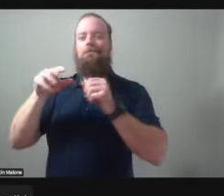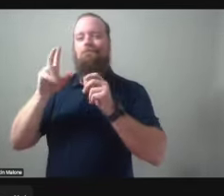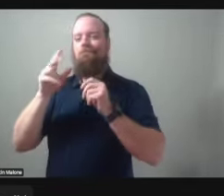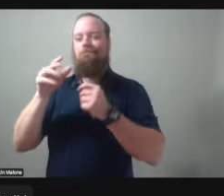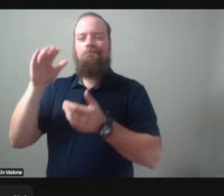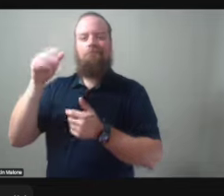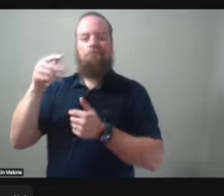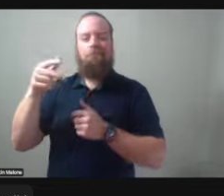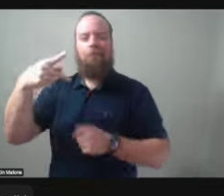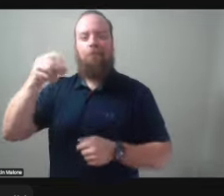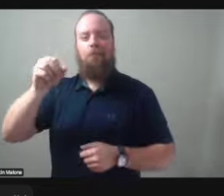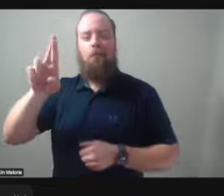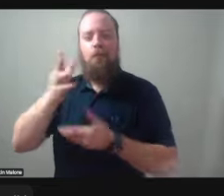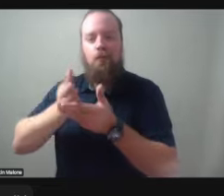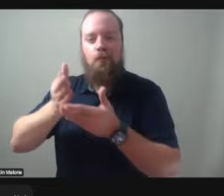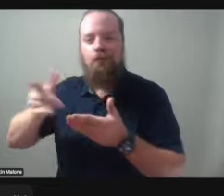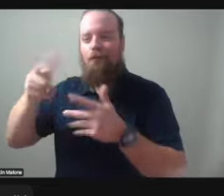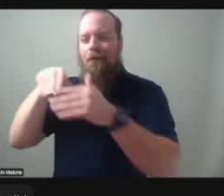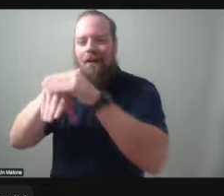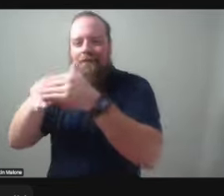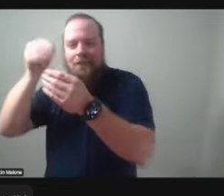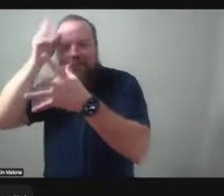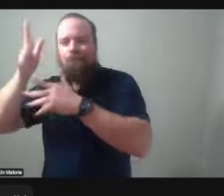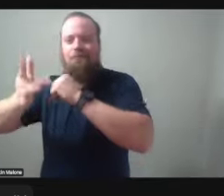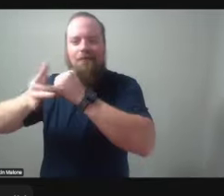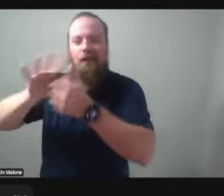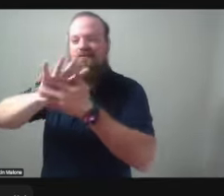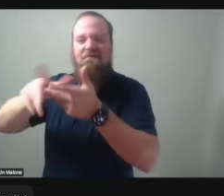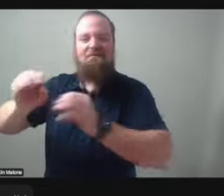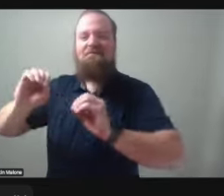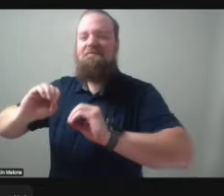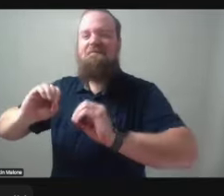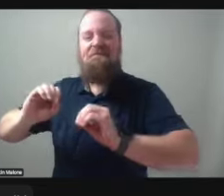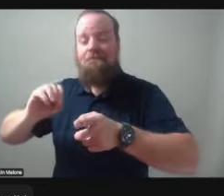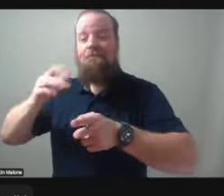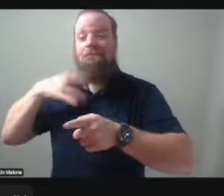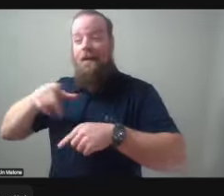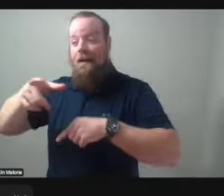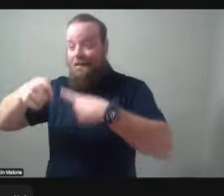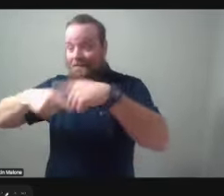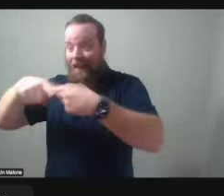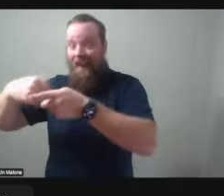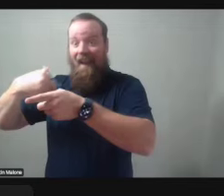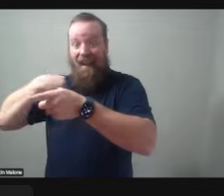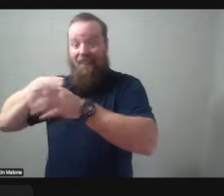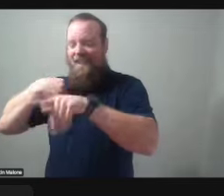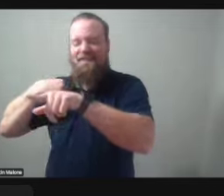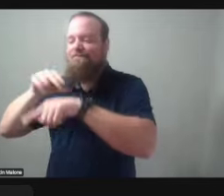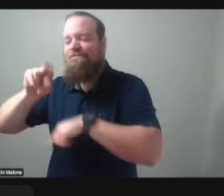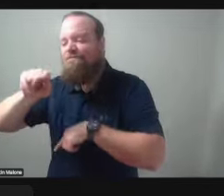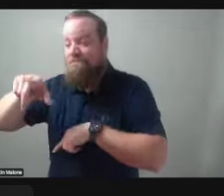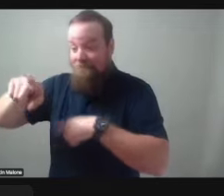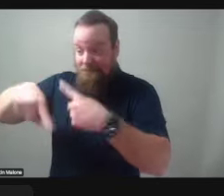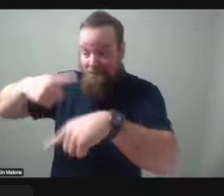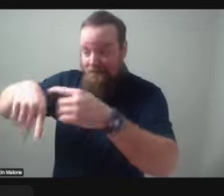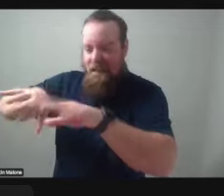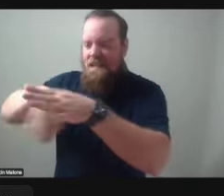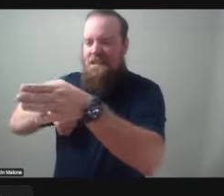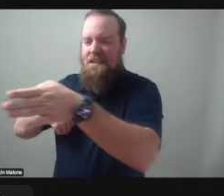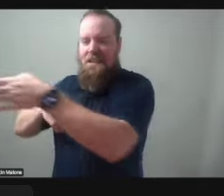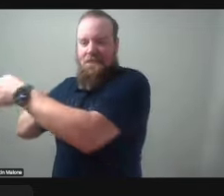missionary groups will go into third world countries or poor communities, and